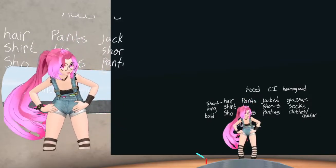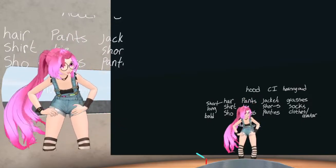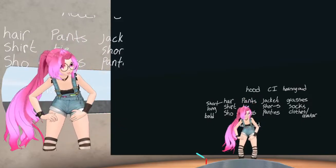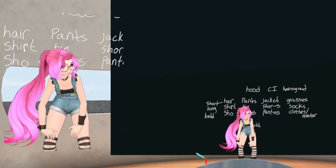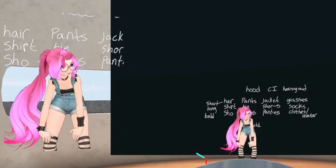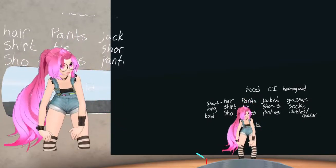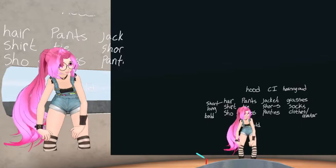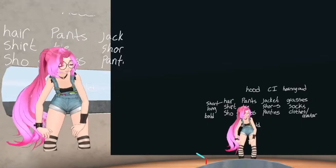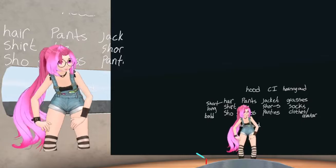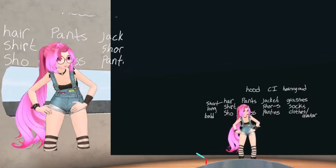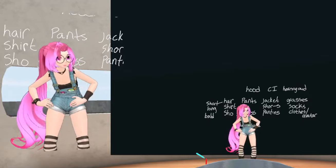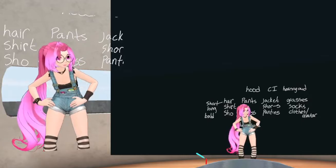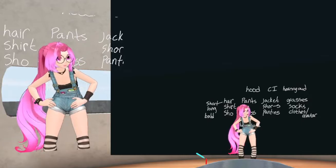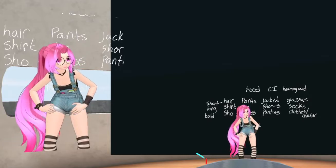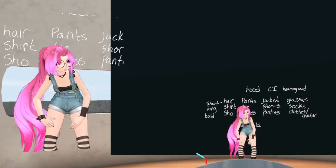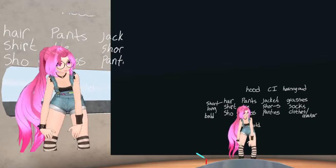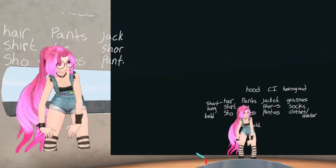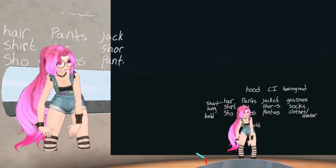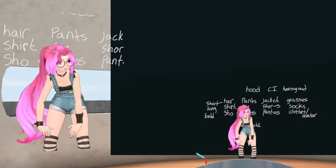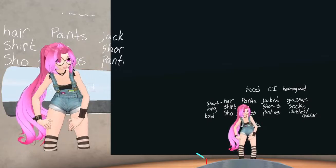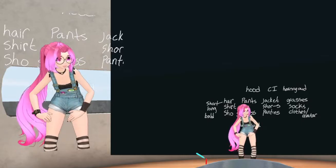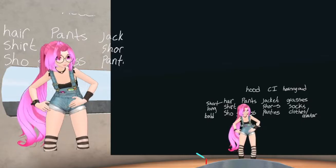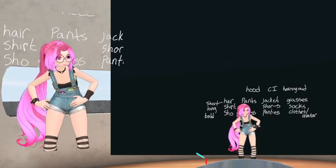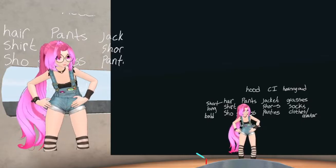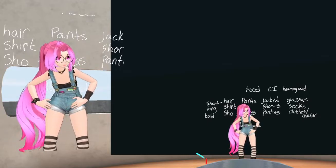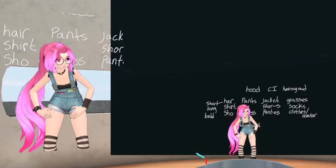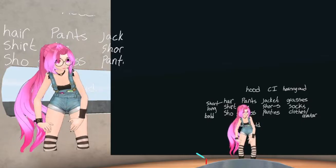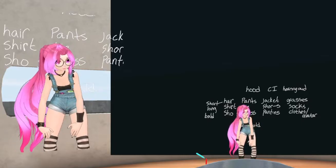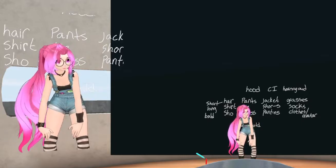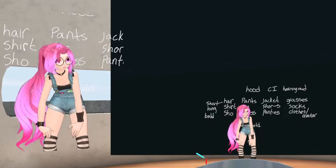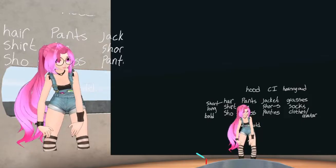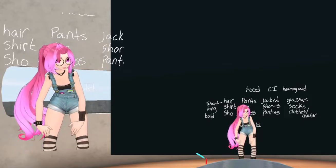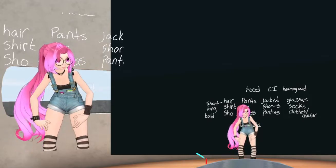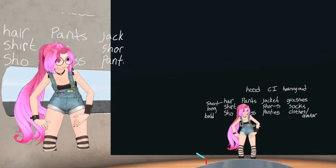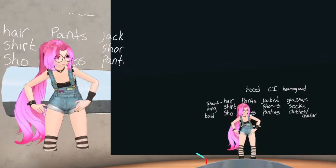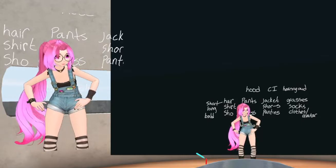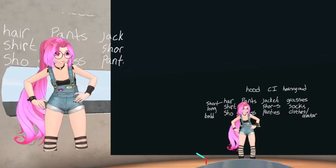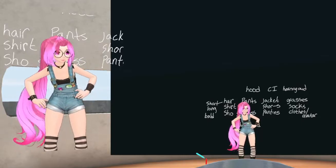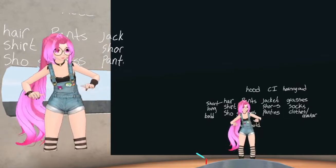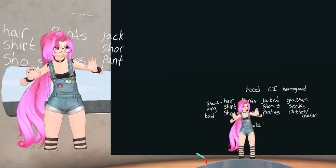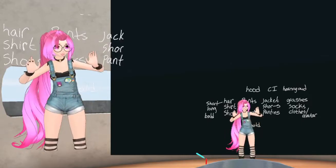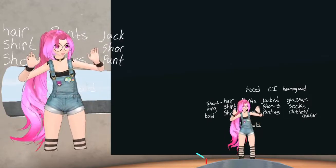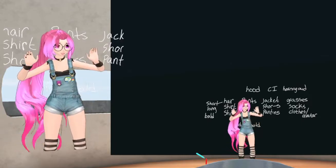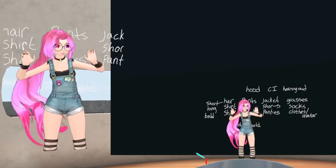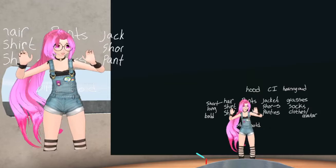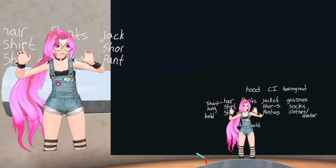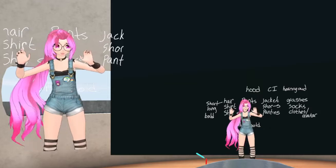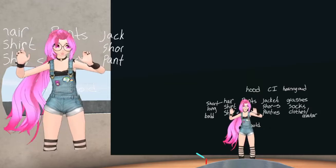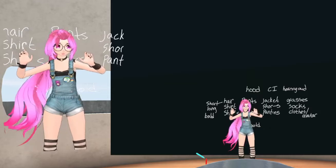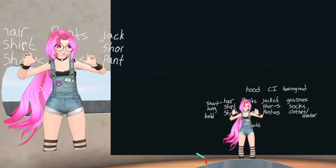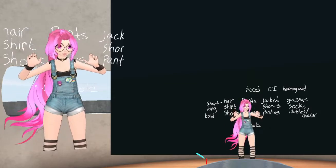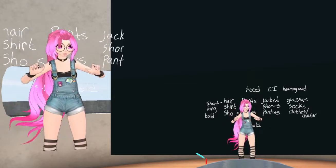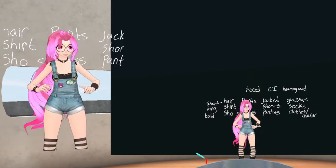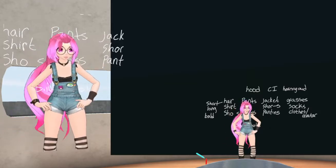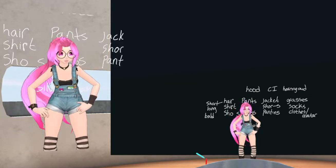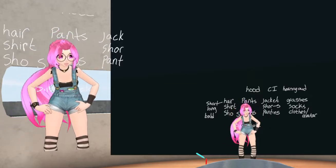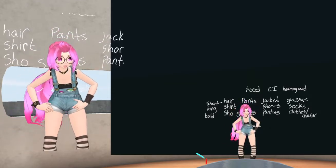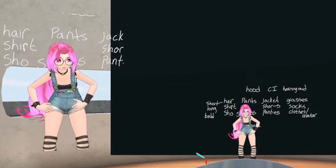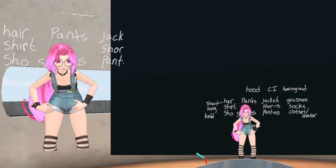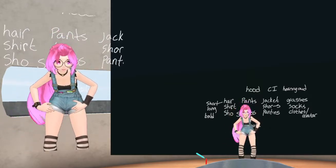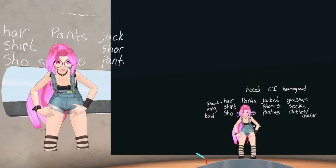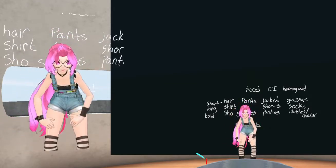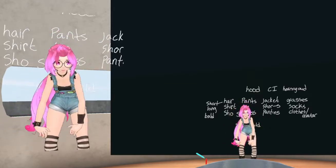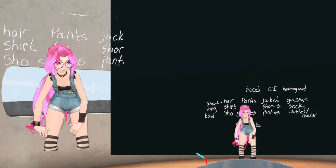on your thighs. Pants. Pants. One hand to each pant